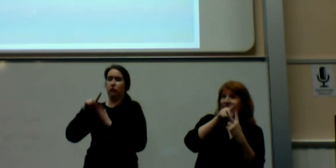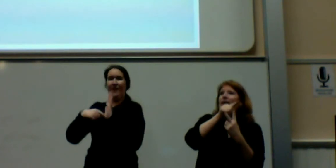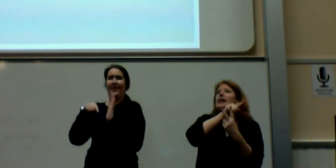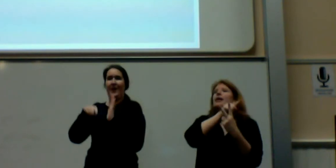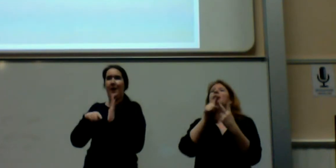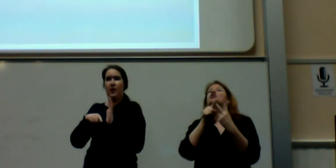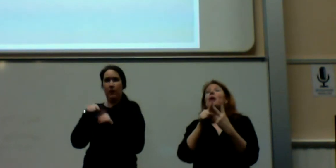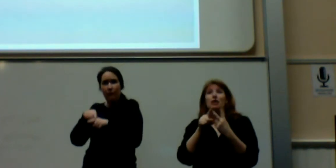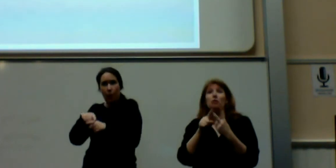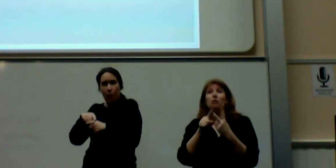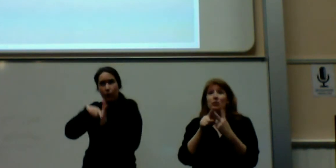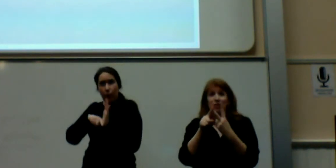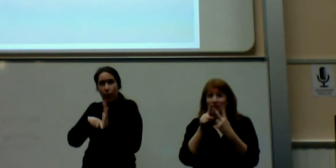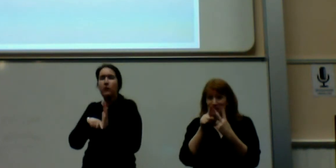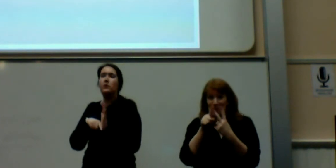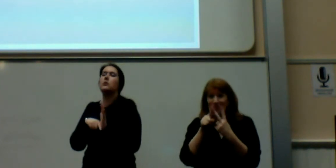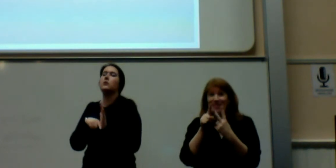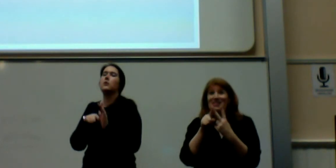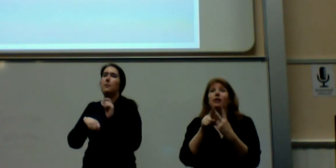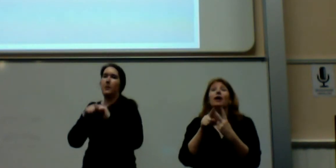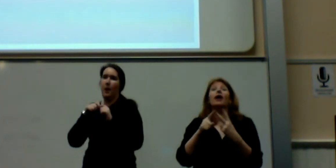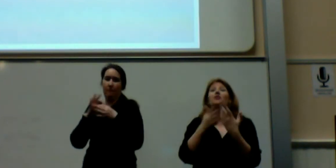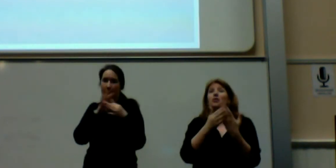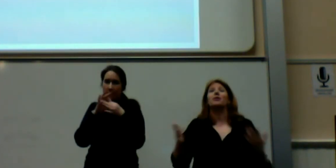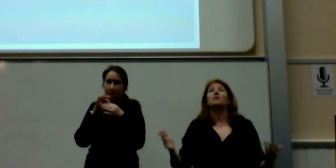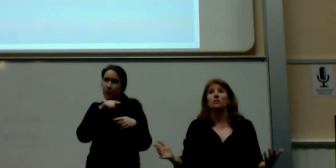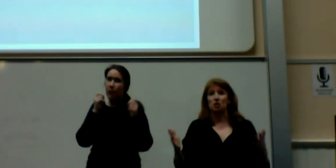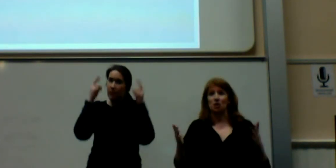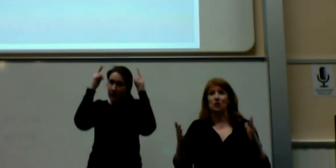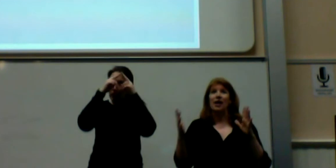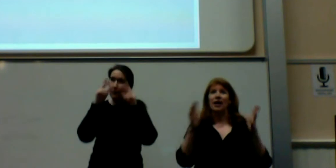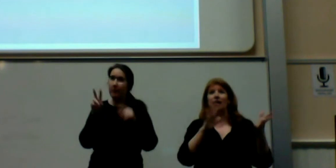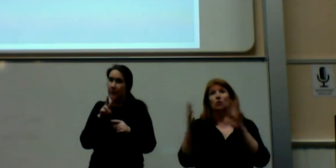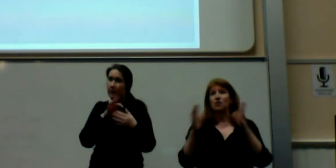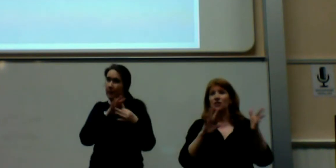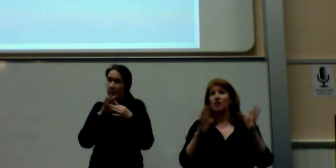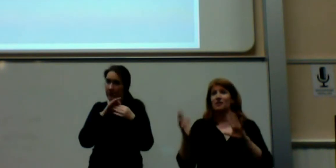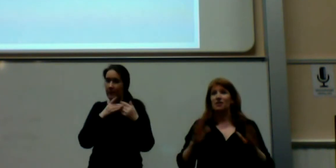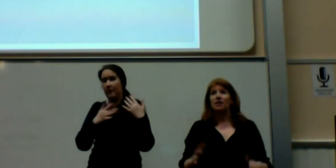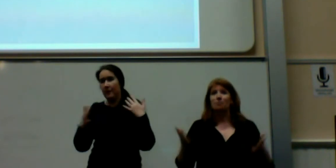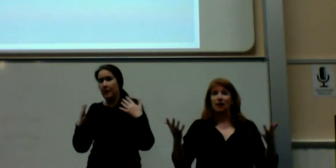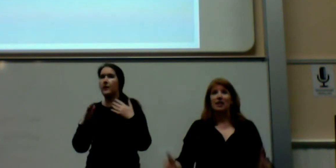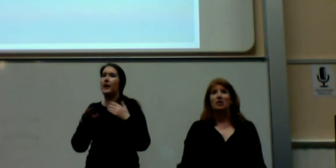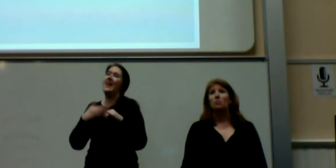norms guy, interacts with post-conventional reasoning guy for the rest of the show. And